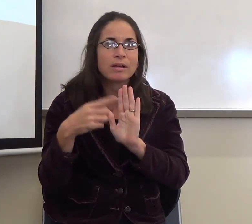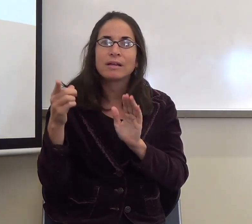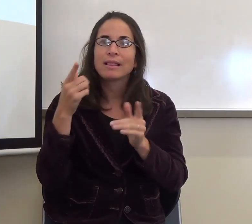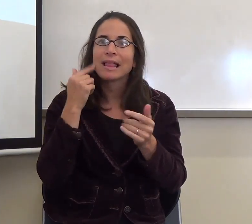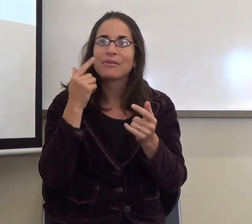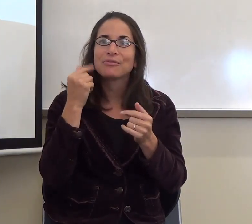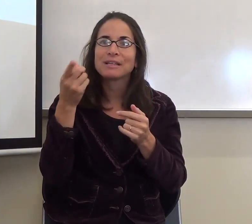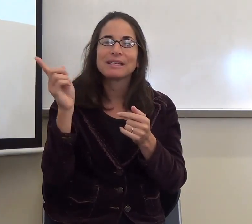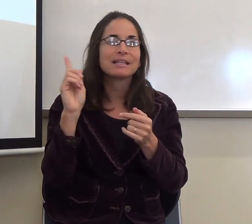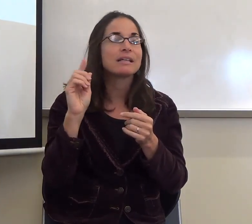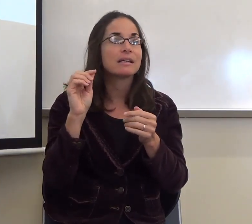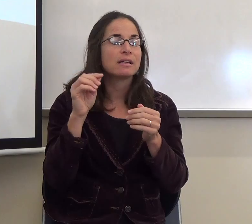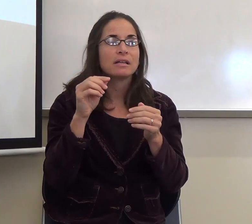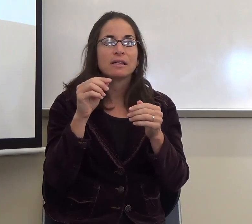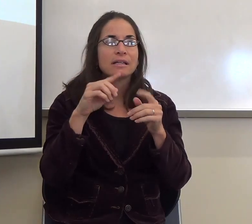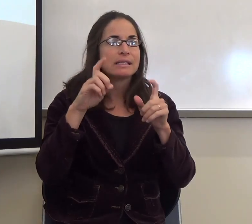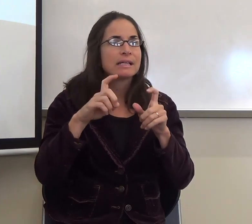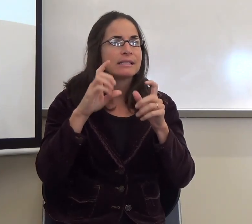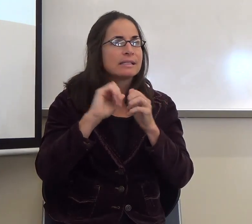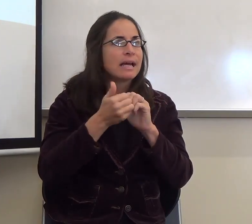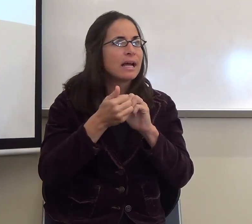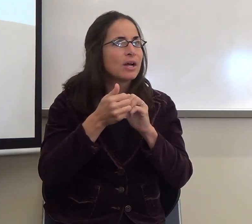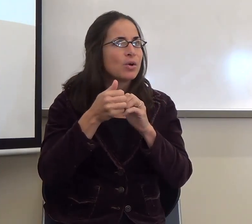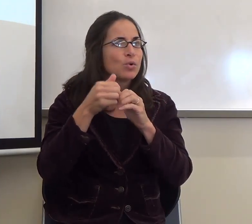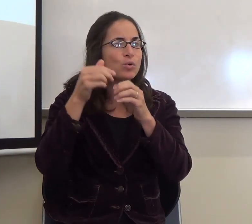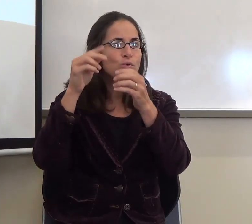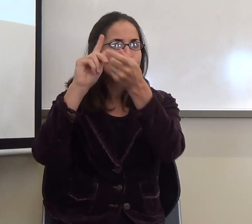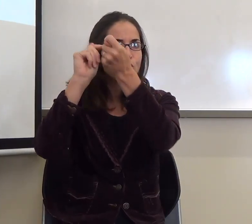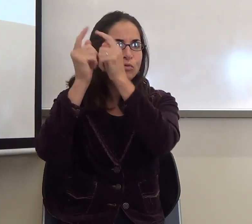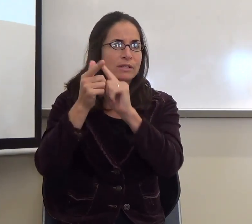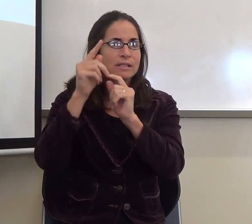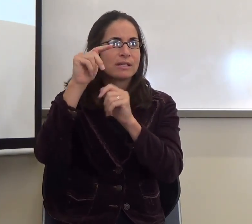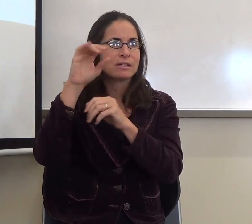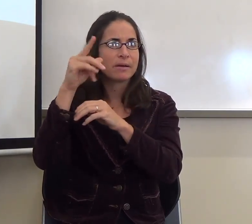What's the test for that? Putting the main idea in your own words?